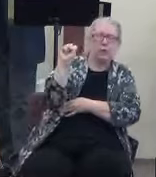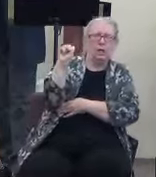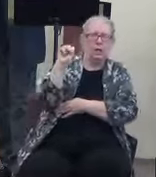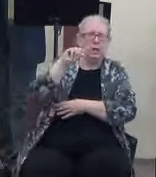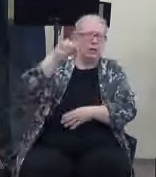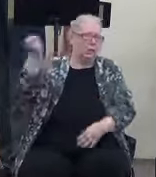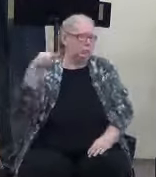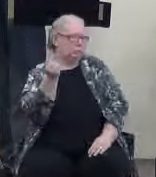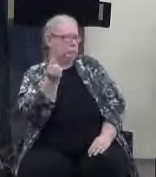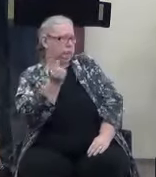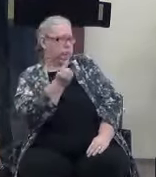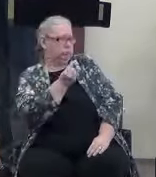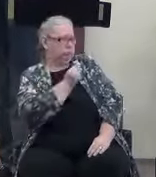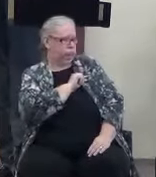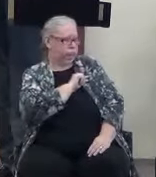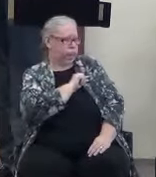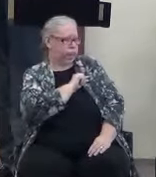me and I think, why did you do that?